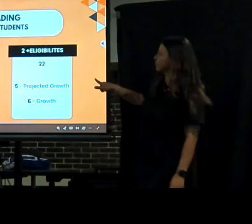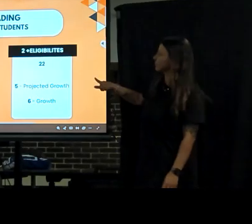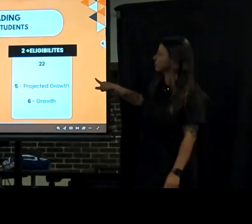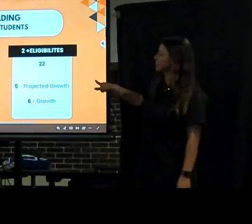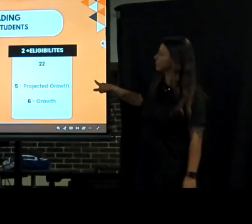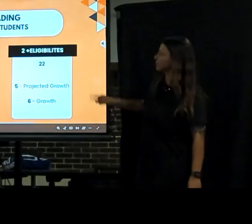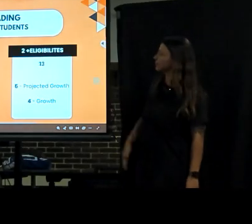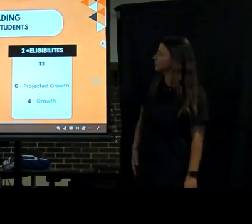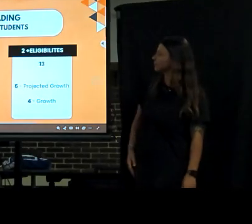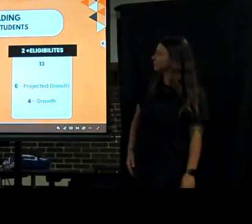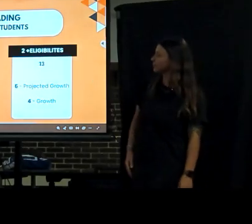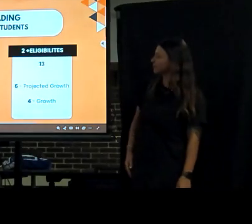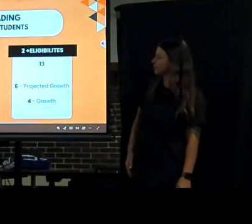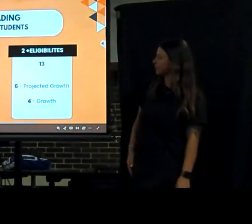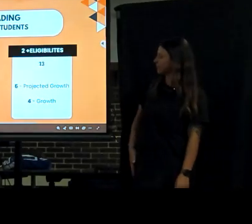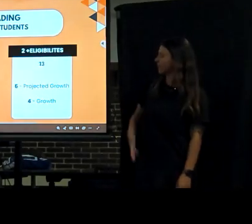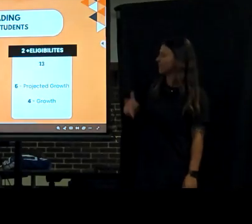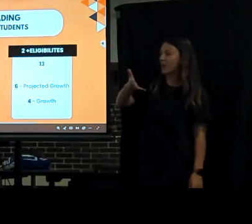This is 4th grade.